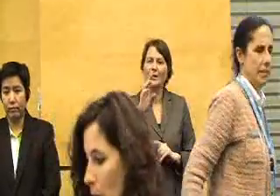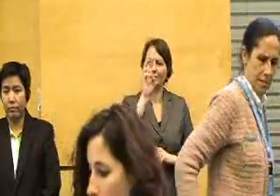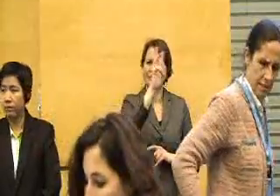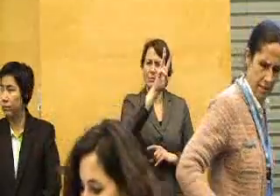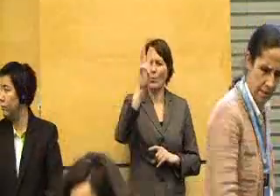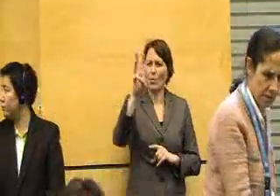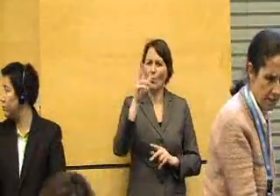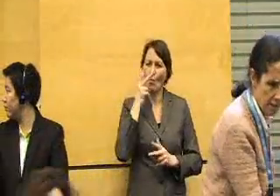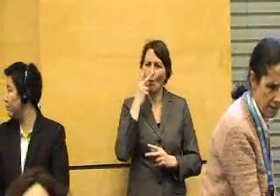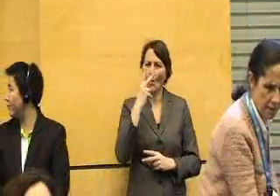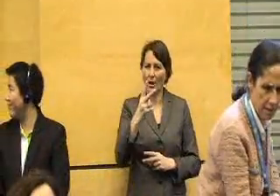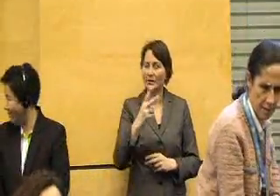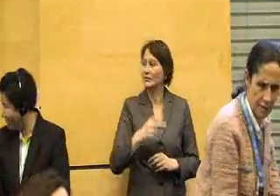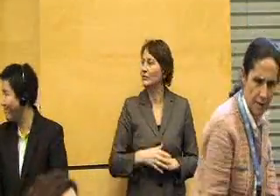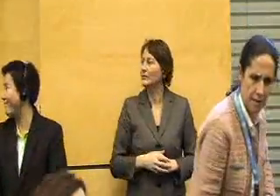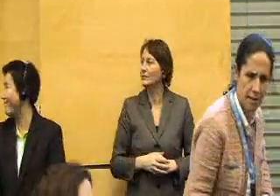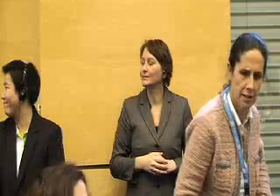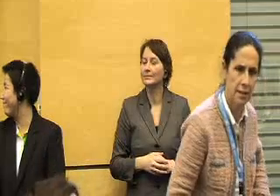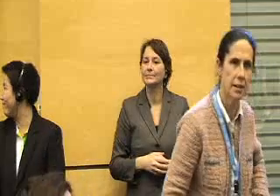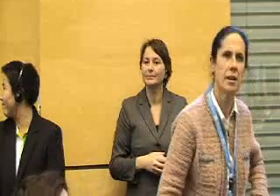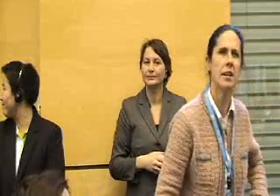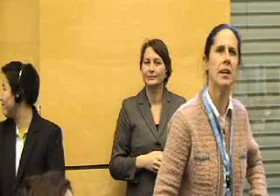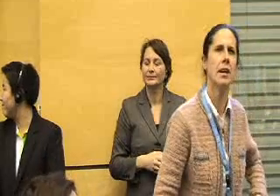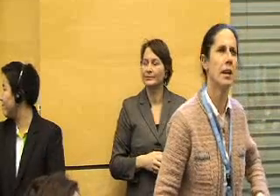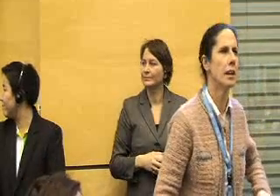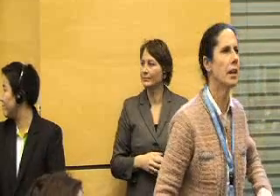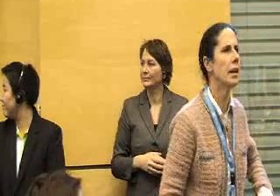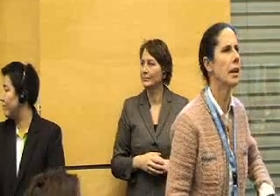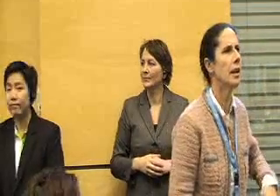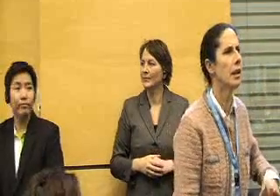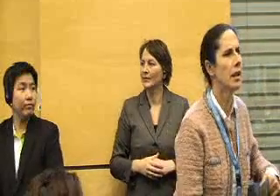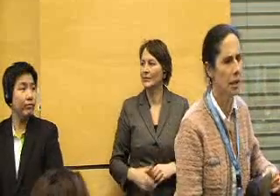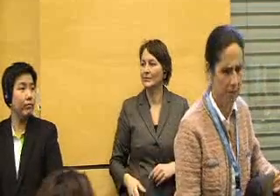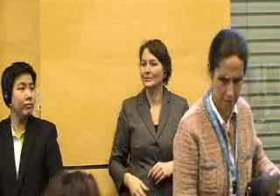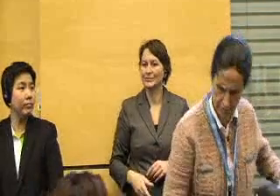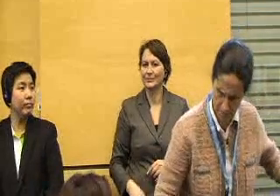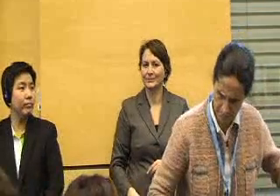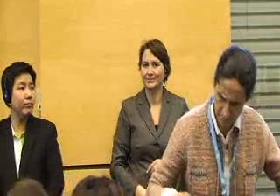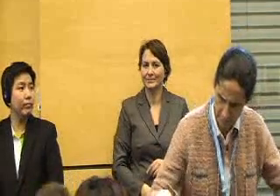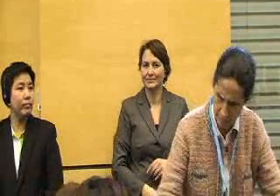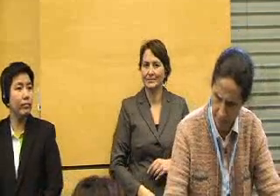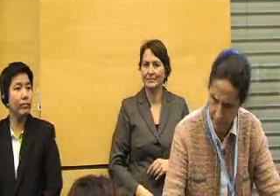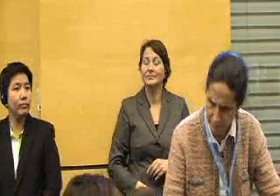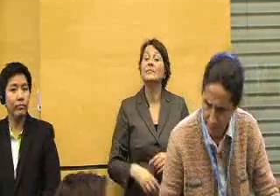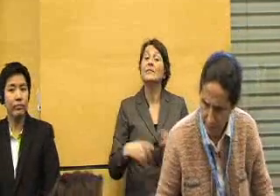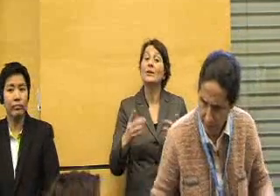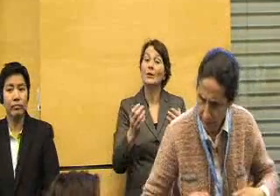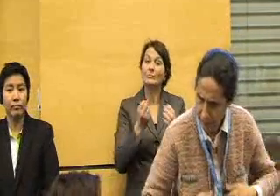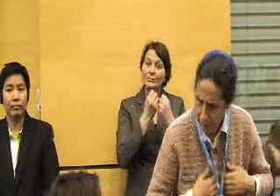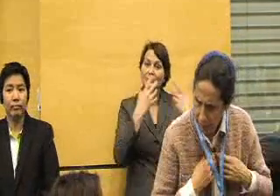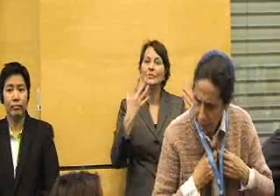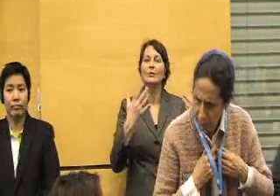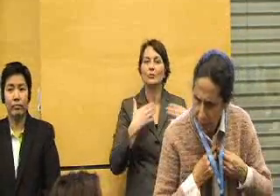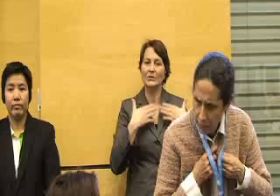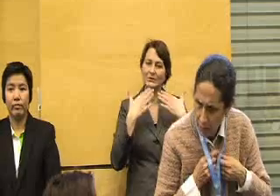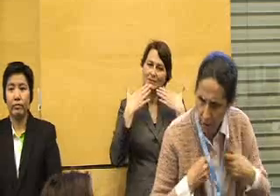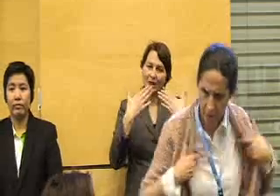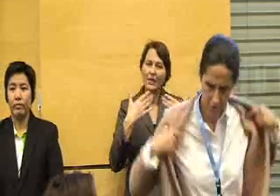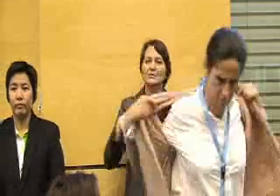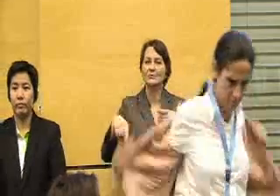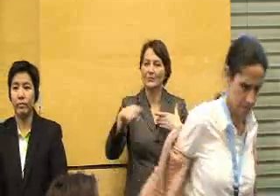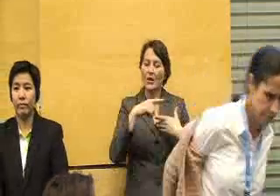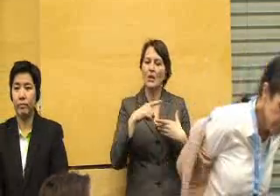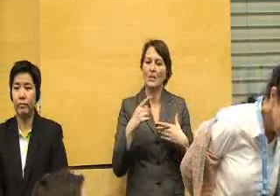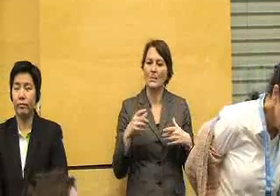online an expression of congratulations with regard to one of our members of the committee, Mr.